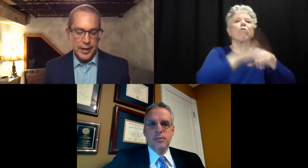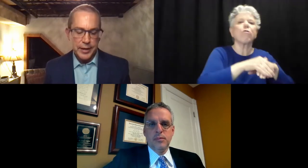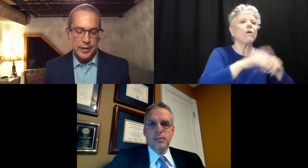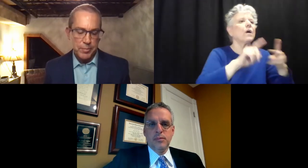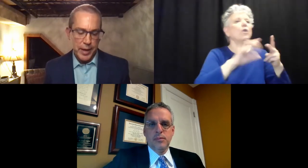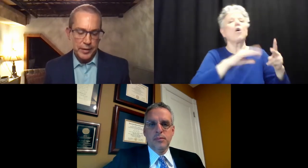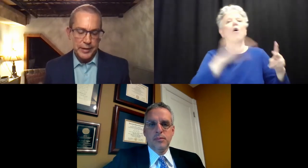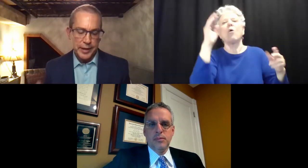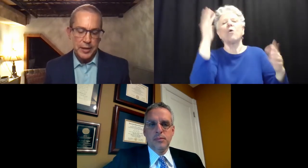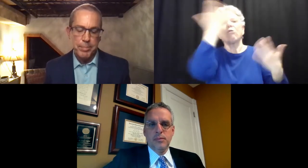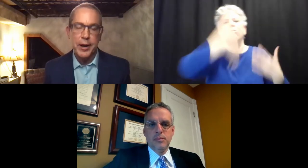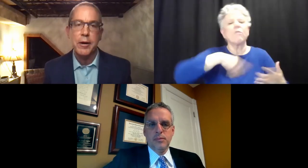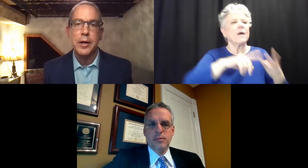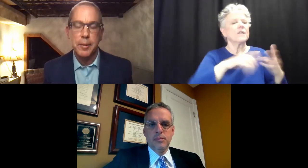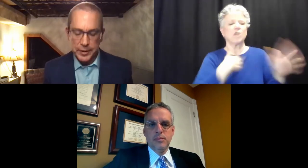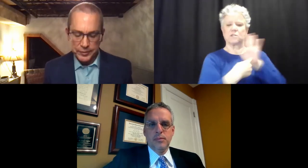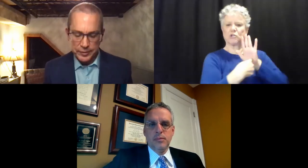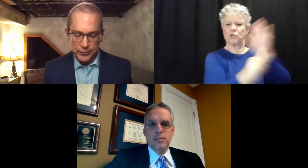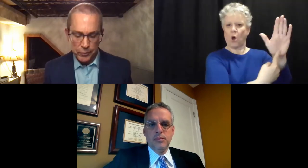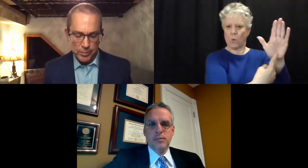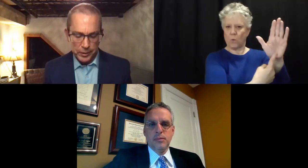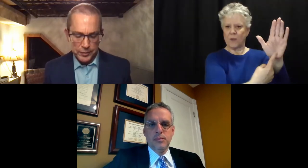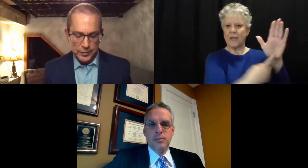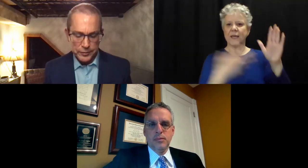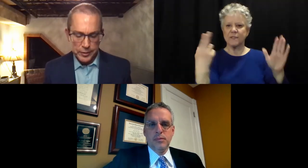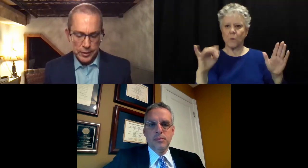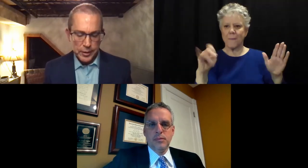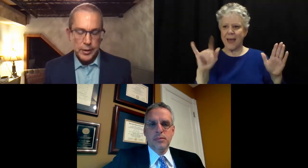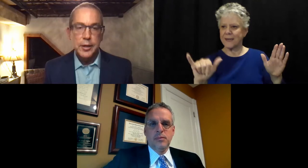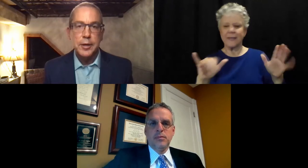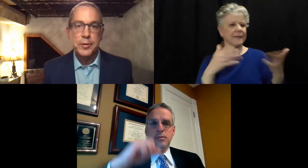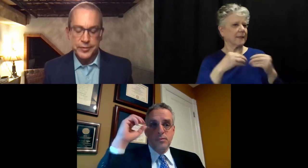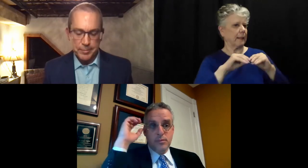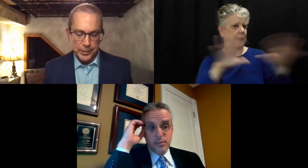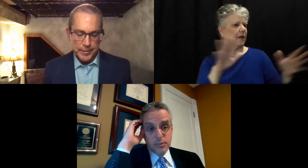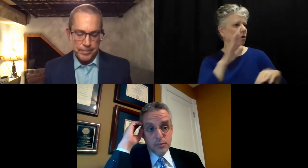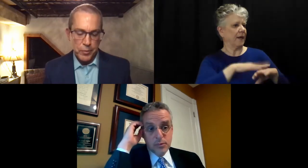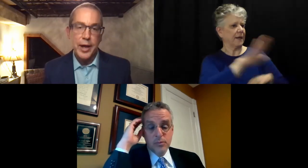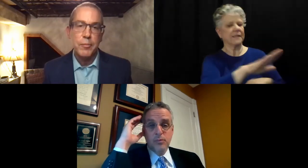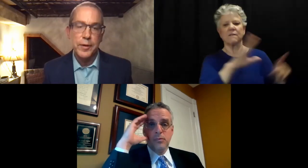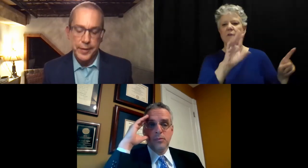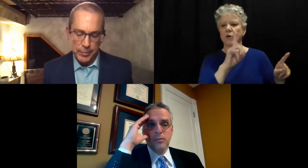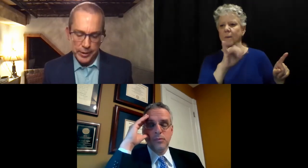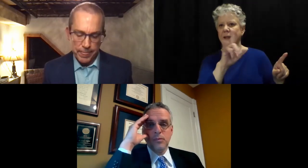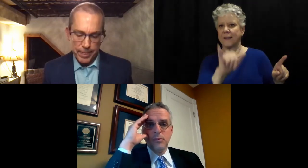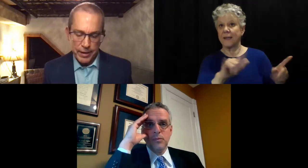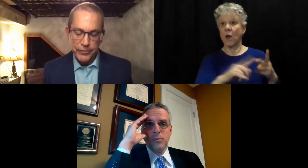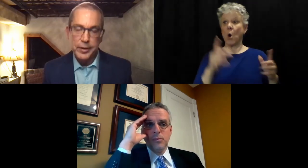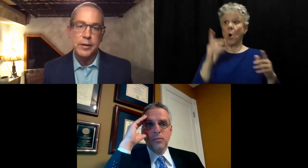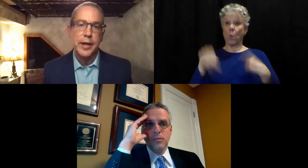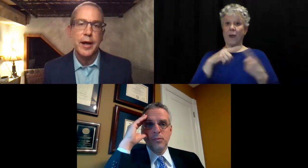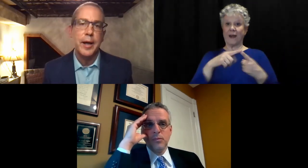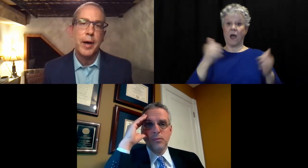a naked humanity laid bare amidst his vulnerabilities. Put simply, when I am with Dominic,